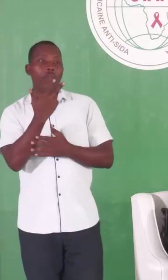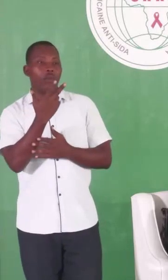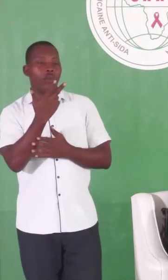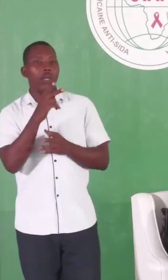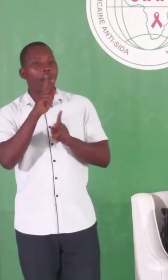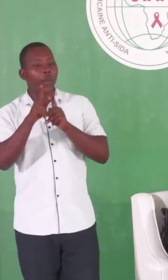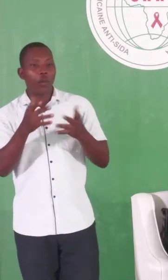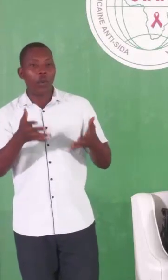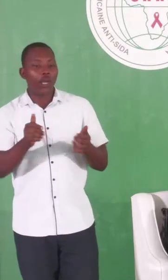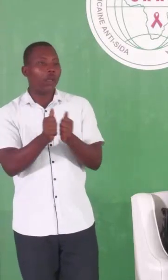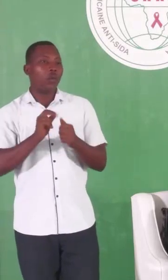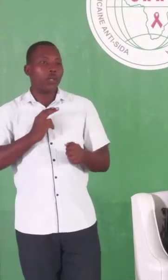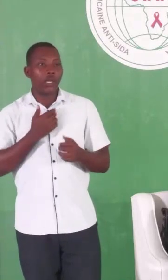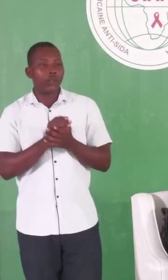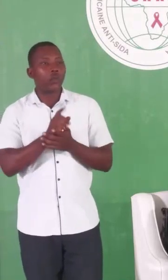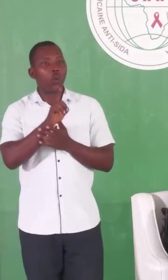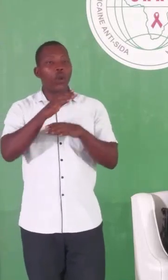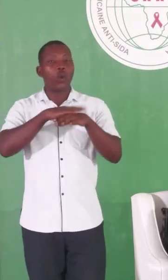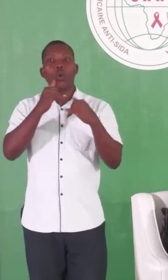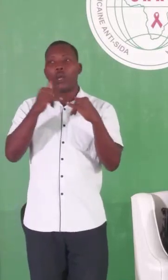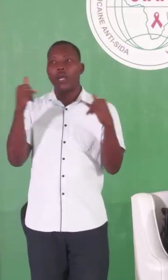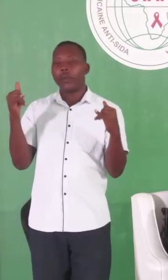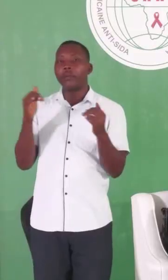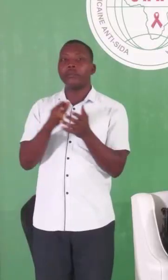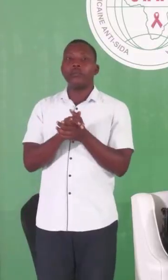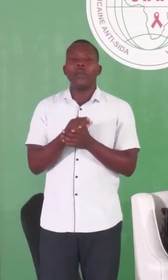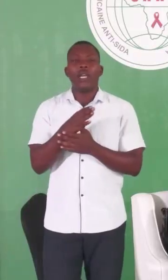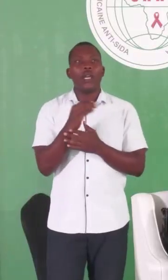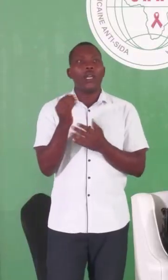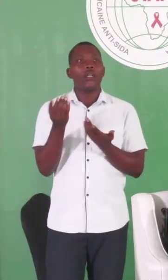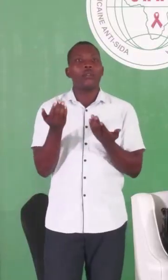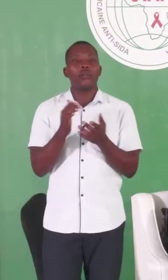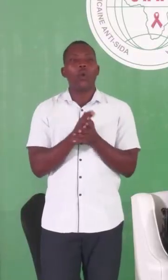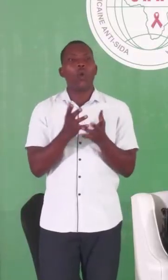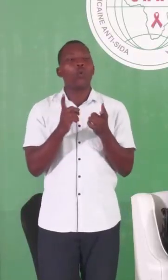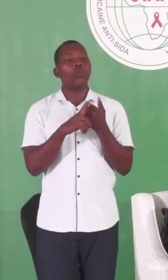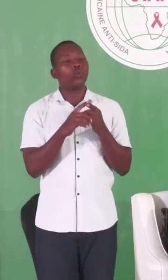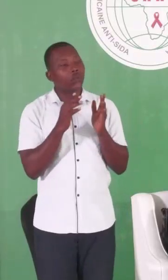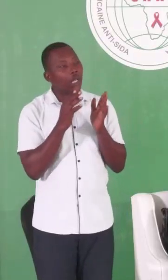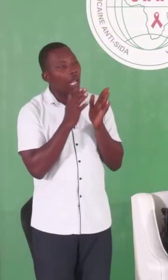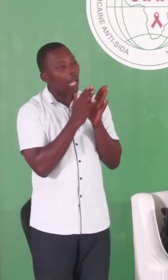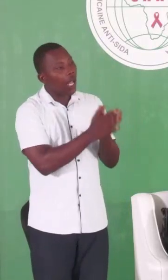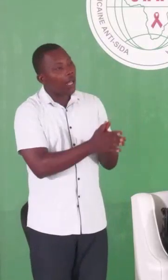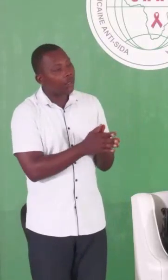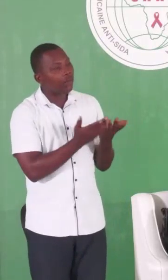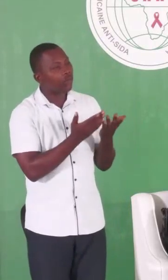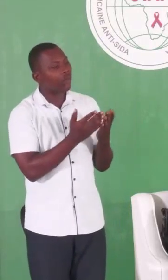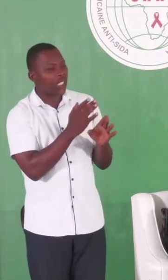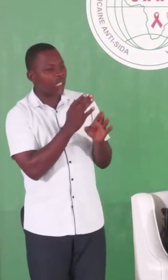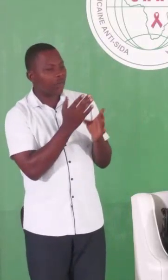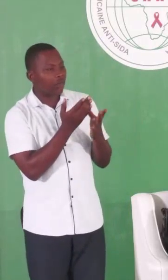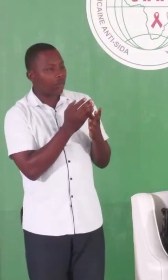here with us and 1 online. And I would like to ask specific questions from